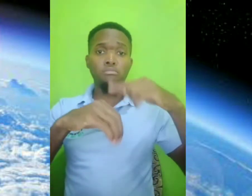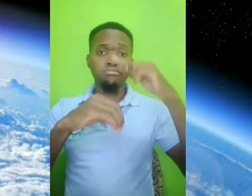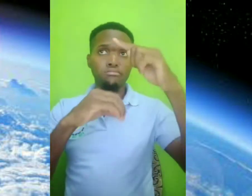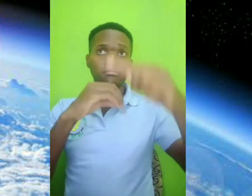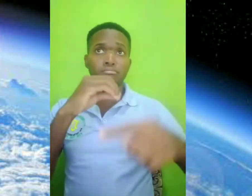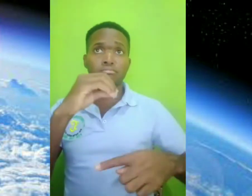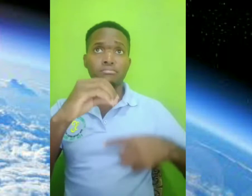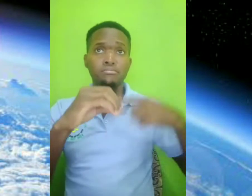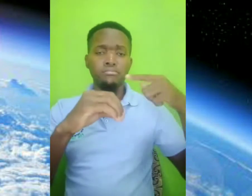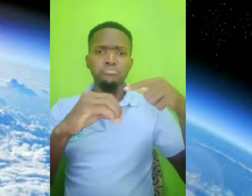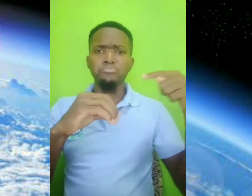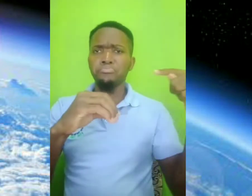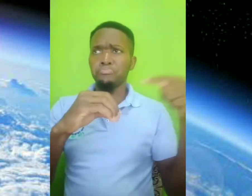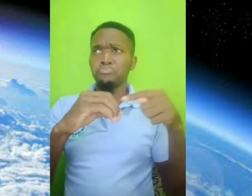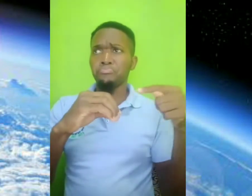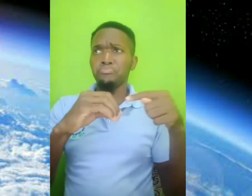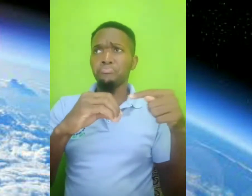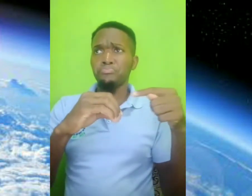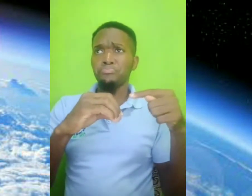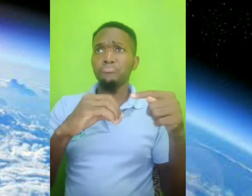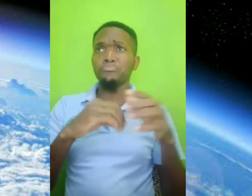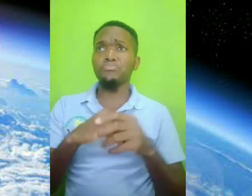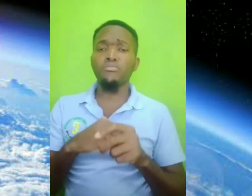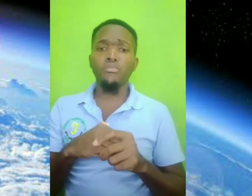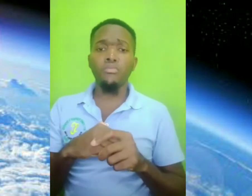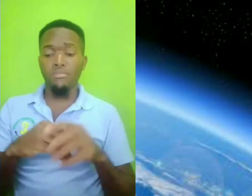On Earth,